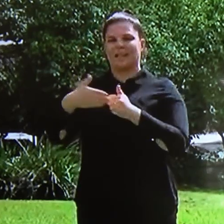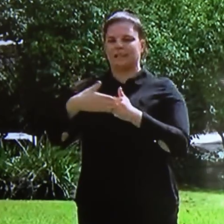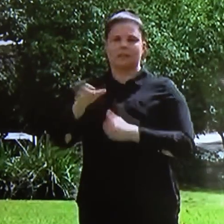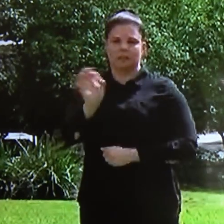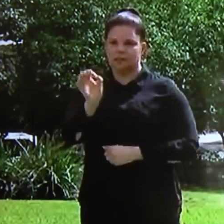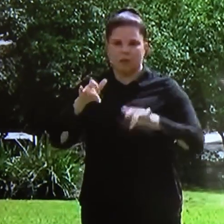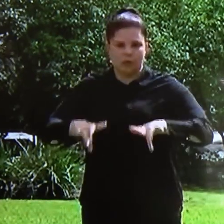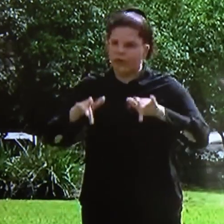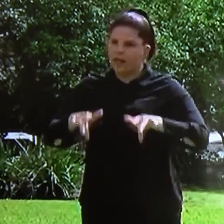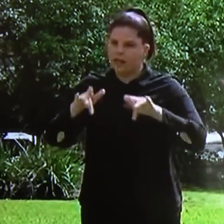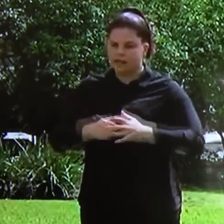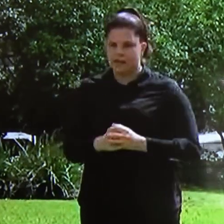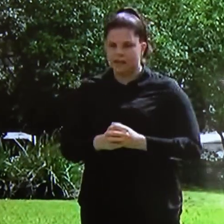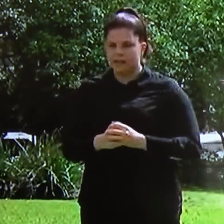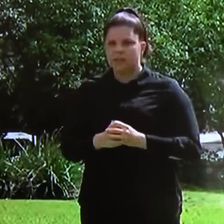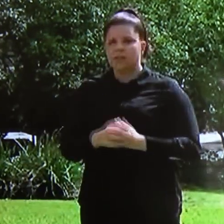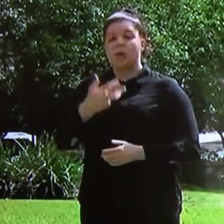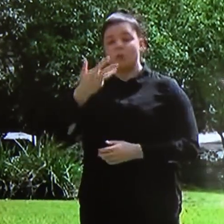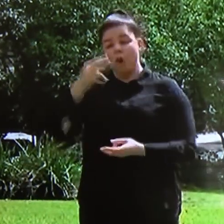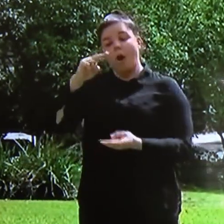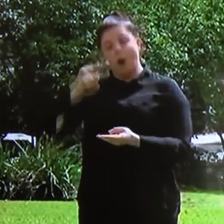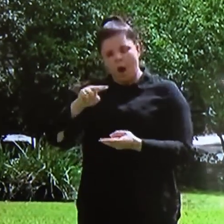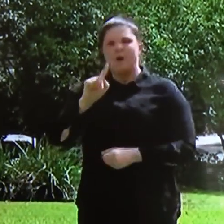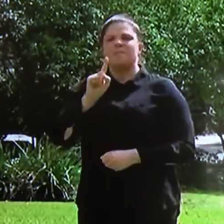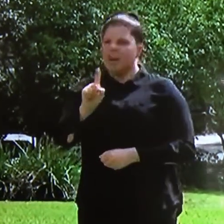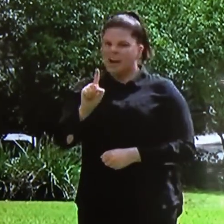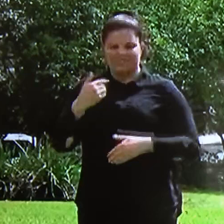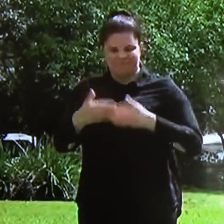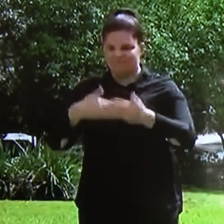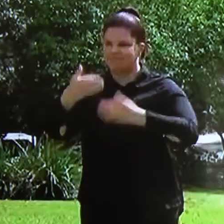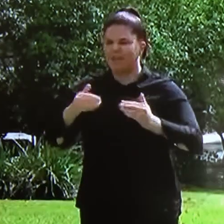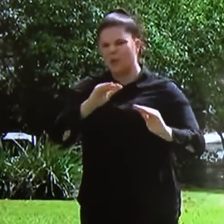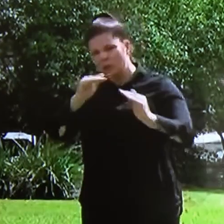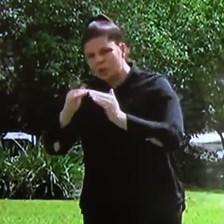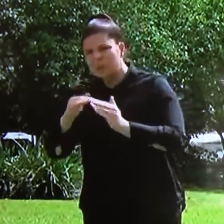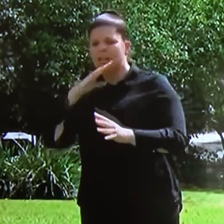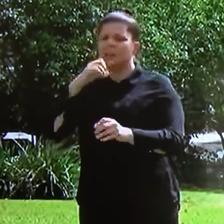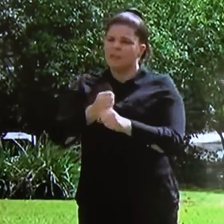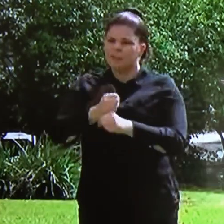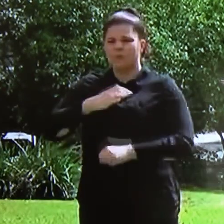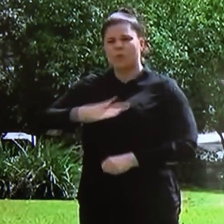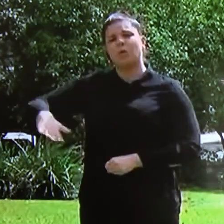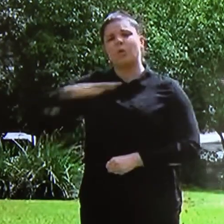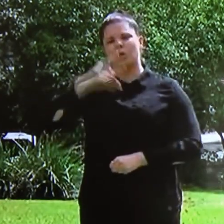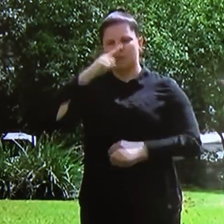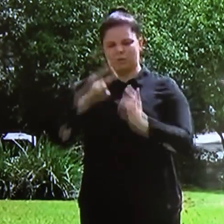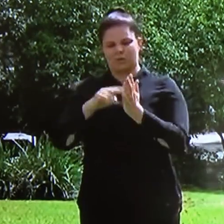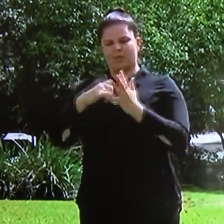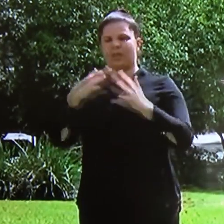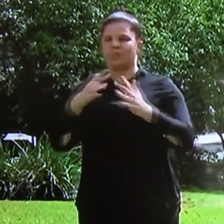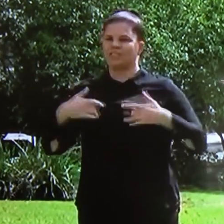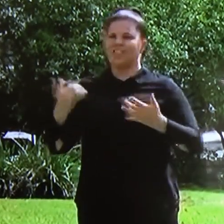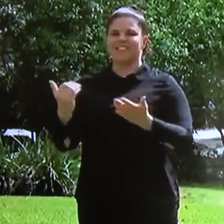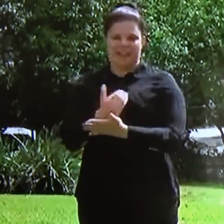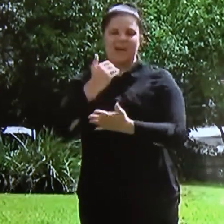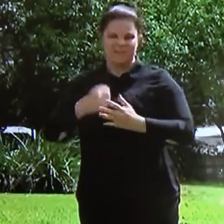the efforts that we're trying to undertake at the moment as a community, as a government, to keep our community here in New South Wales safe.